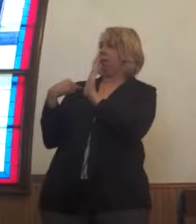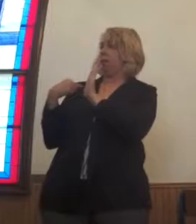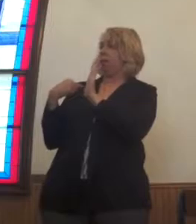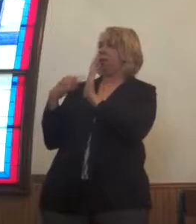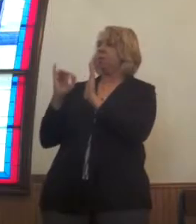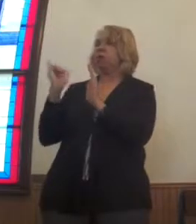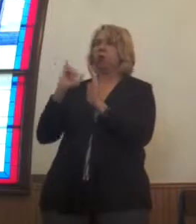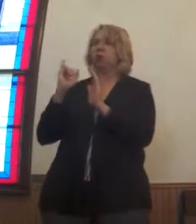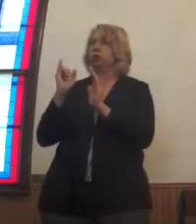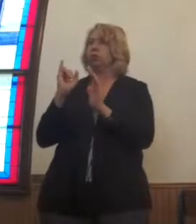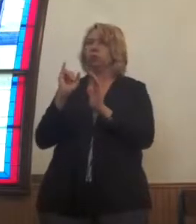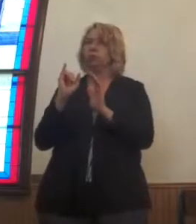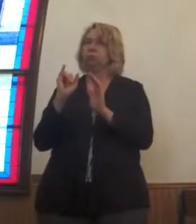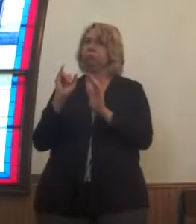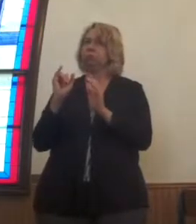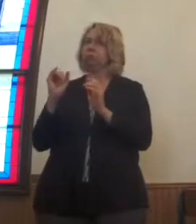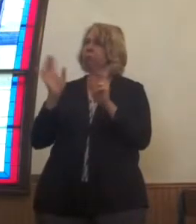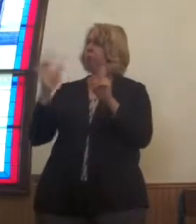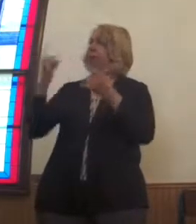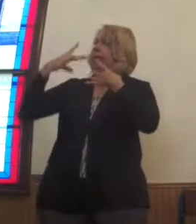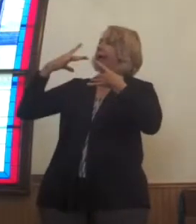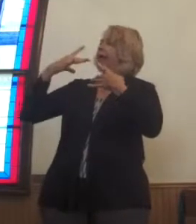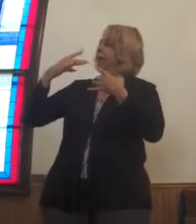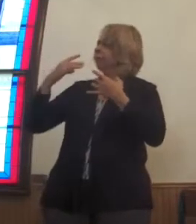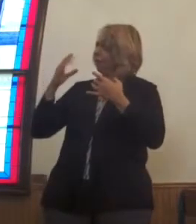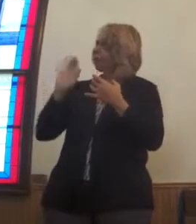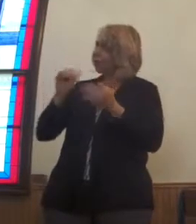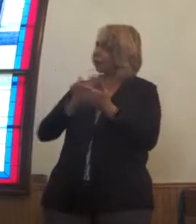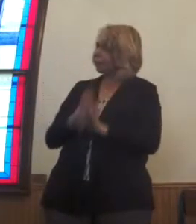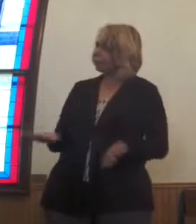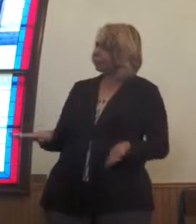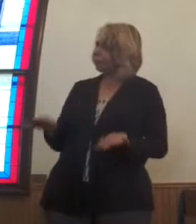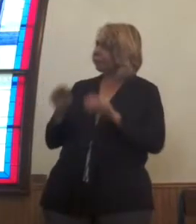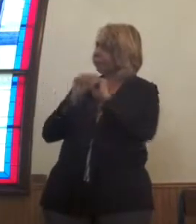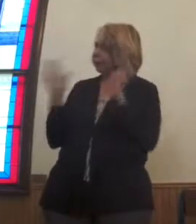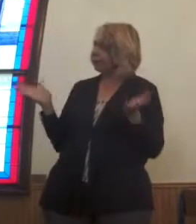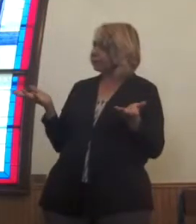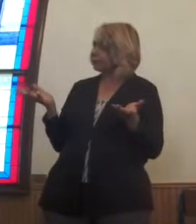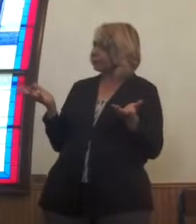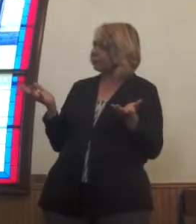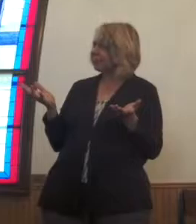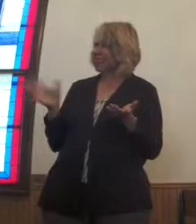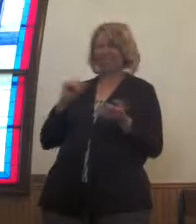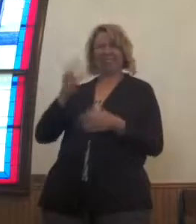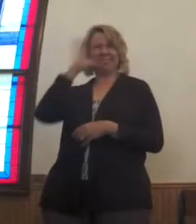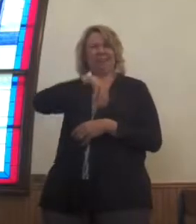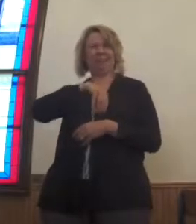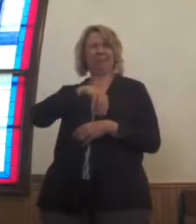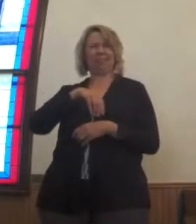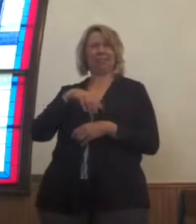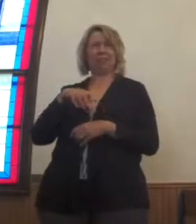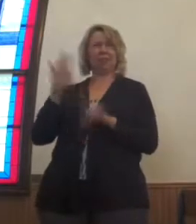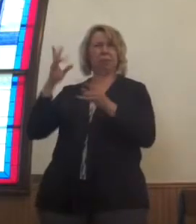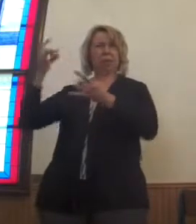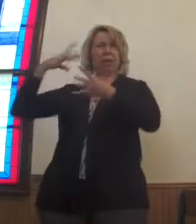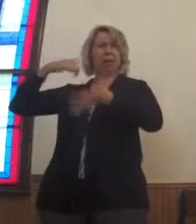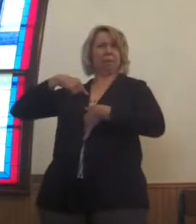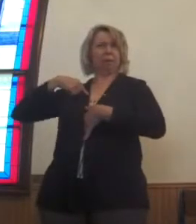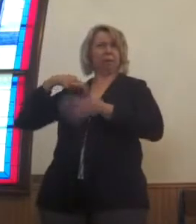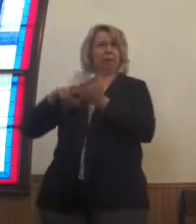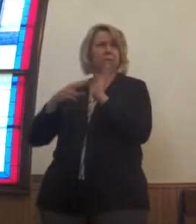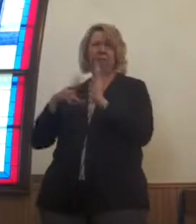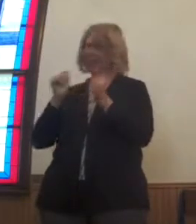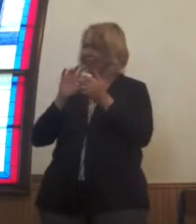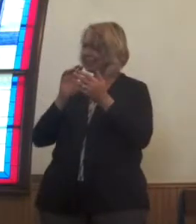reviled. So this morning, my message may be a little bit different than what you're used to hearing on a Sunday morning, but at the same time, I'm going to add a